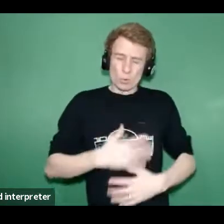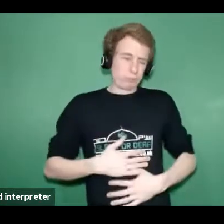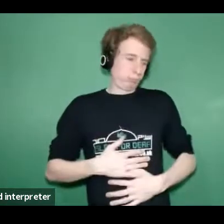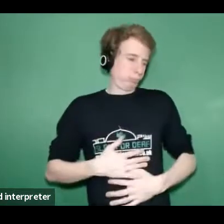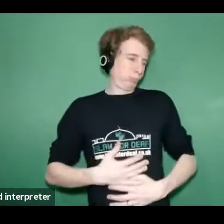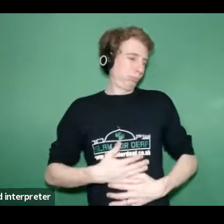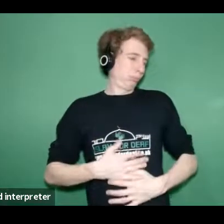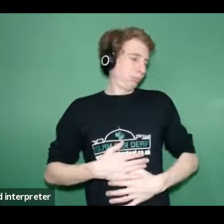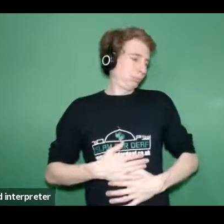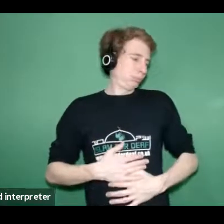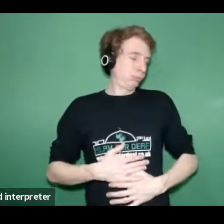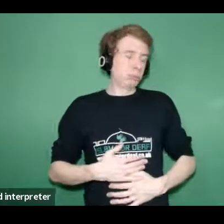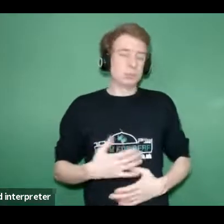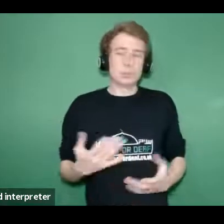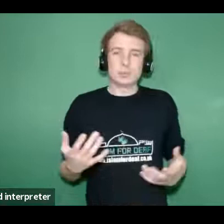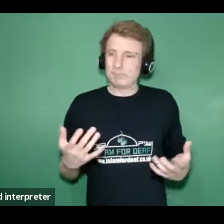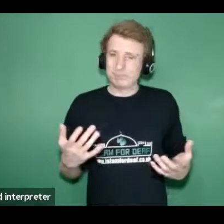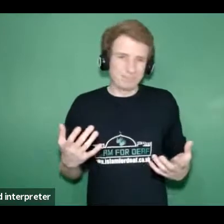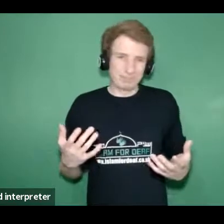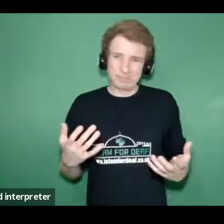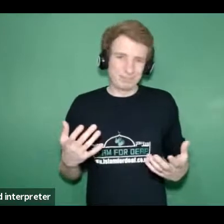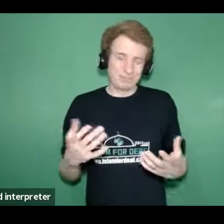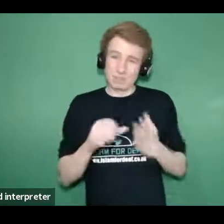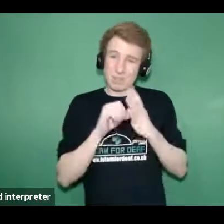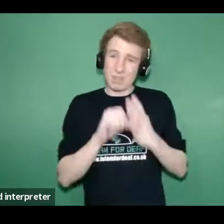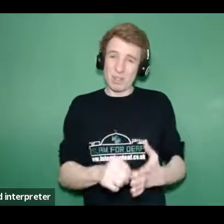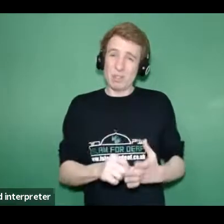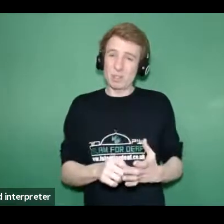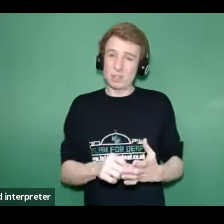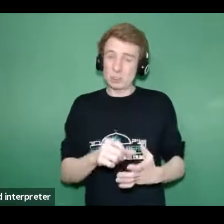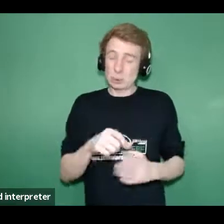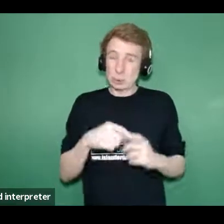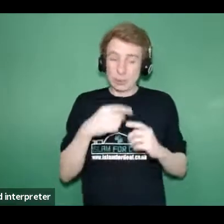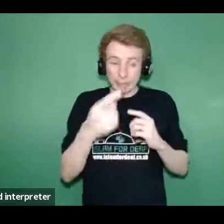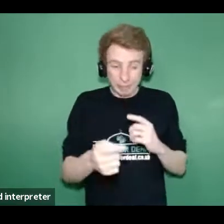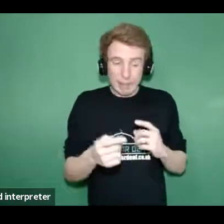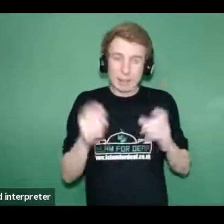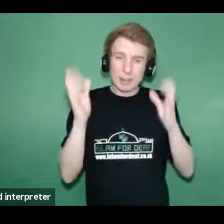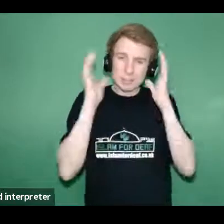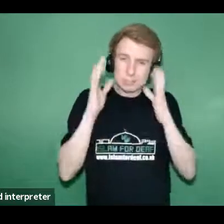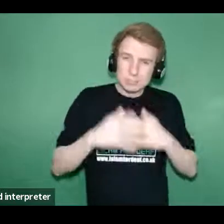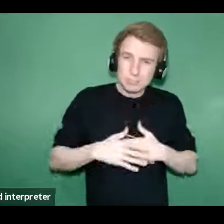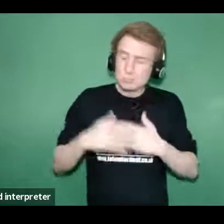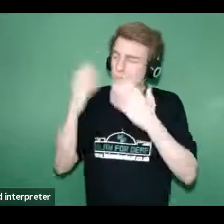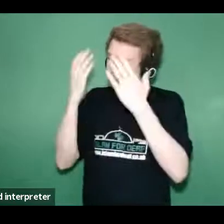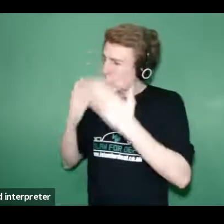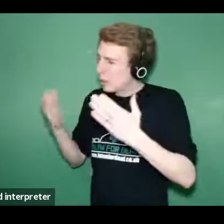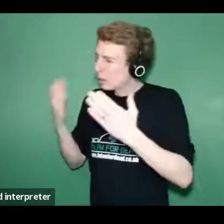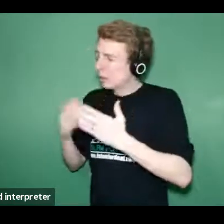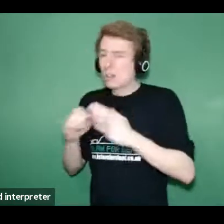they will find it very, very much harder to carry out the acts of worship during the month of Ramadan.